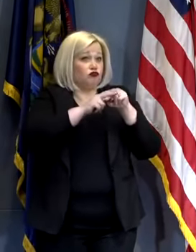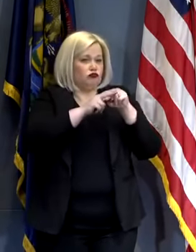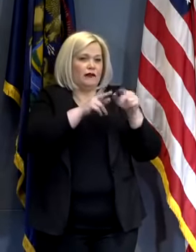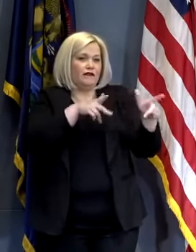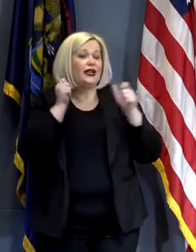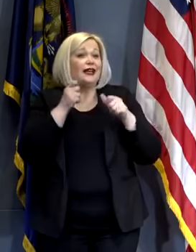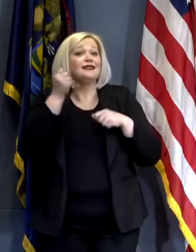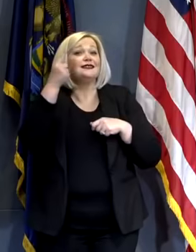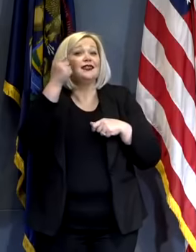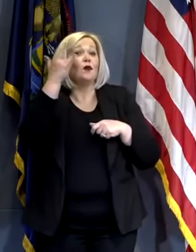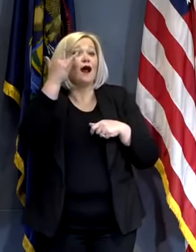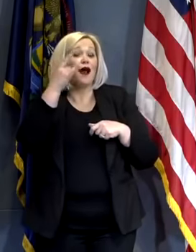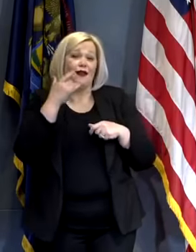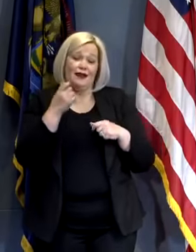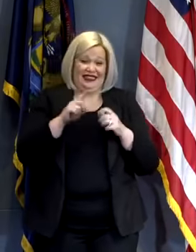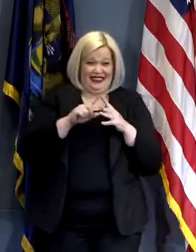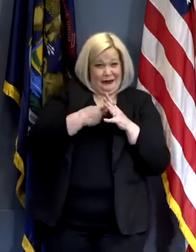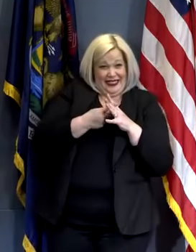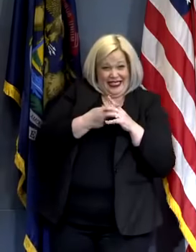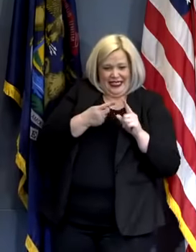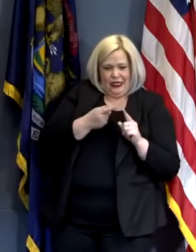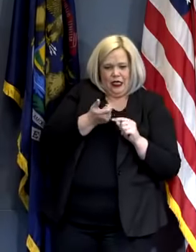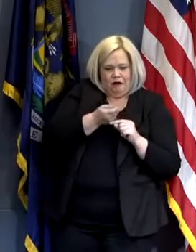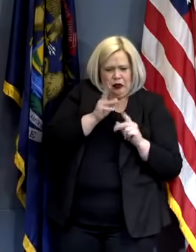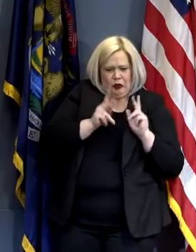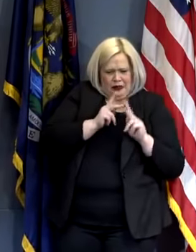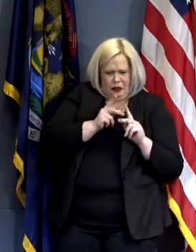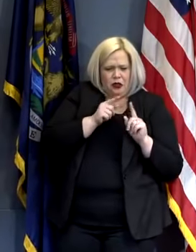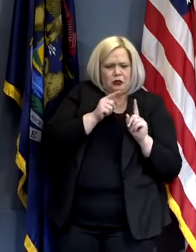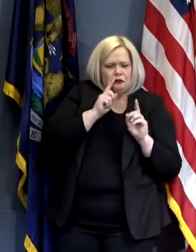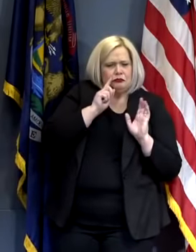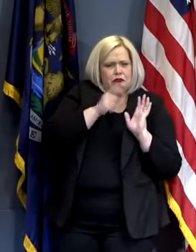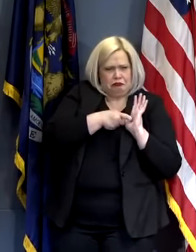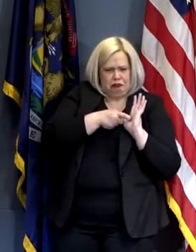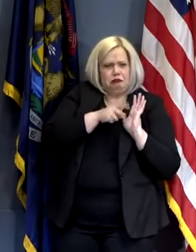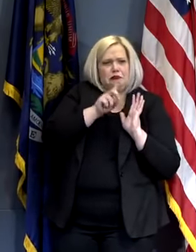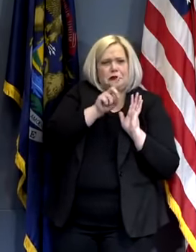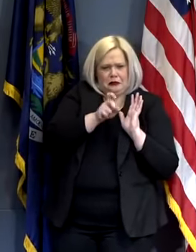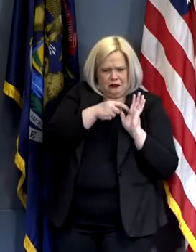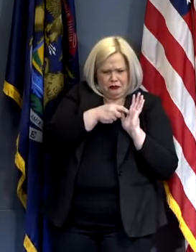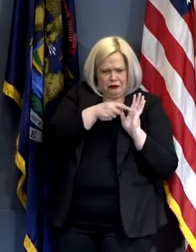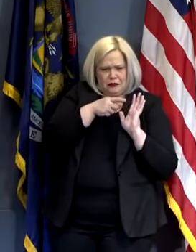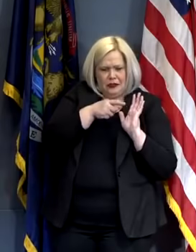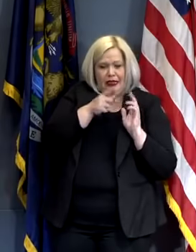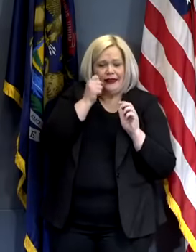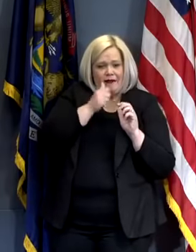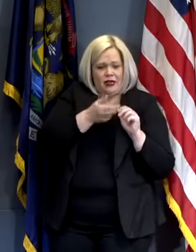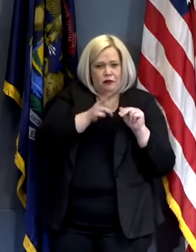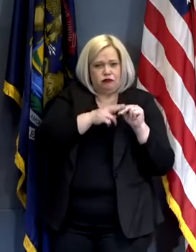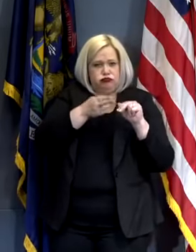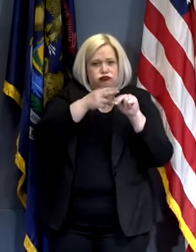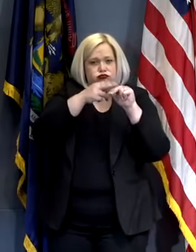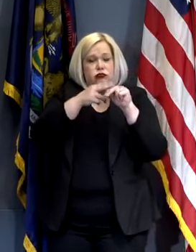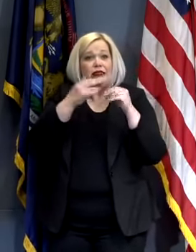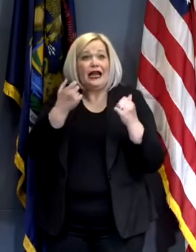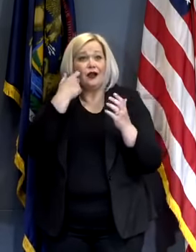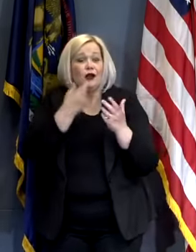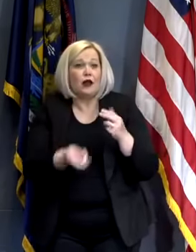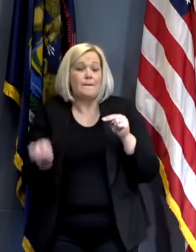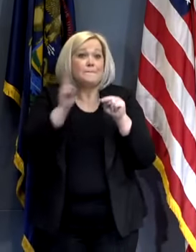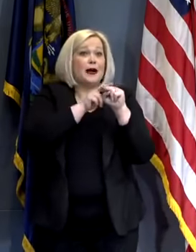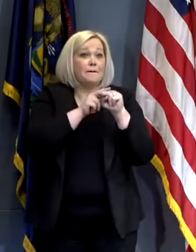beginning we only had a handful of cases, and then as the weeks went on, we saw hundreds of cases every day. So that's why we're seeing that big bump. And